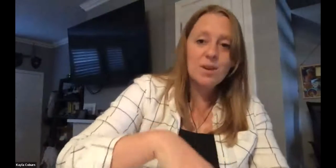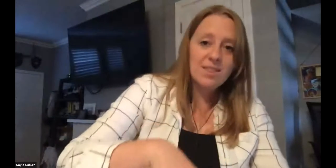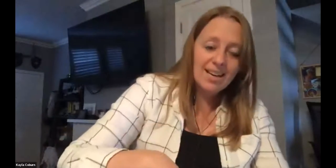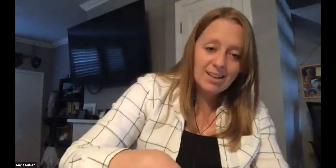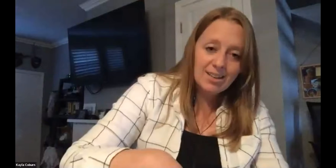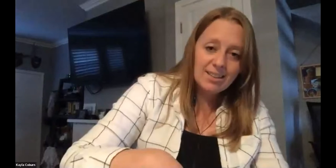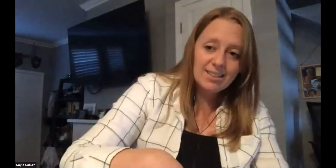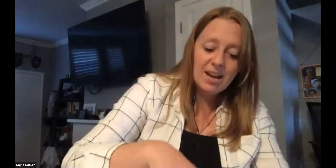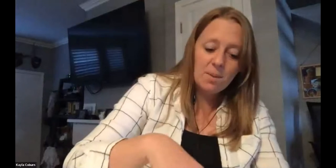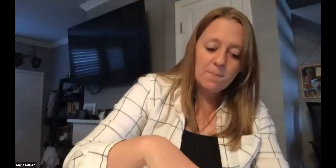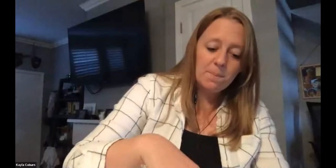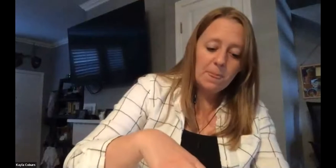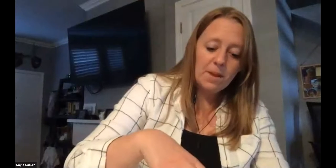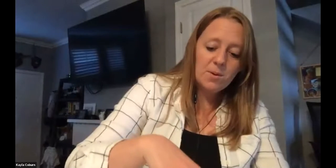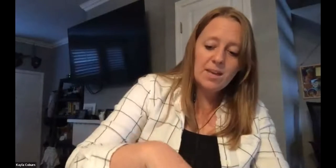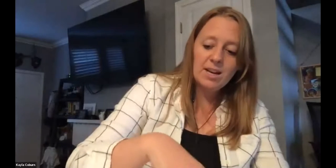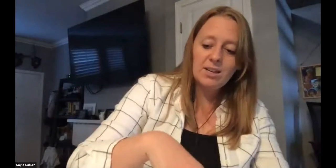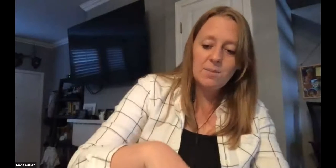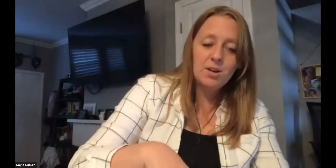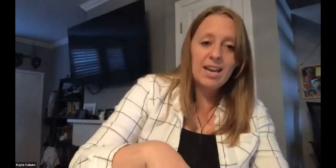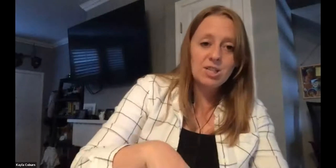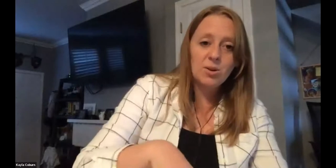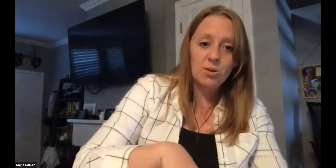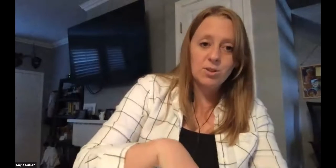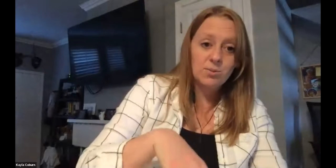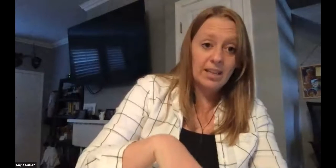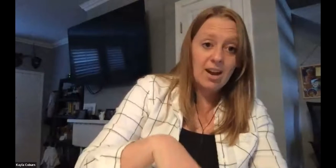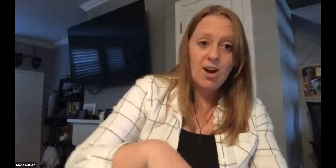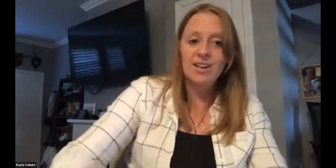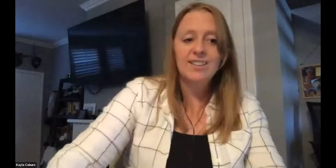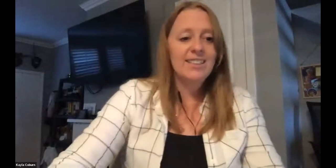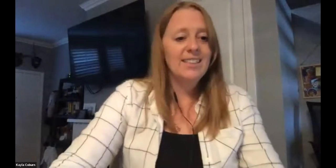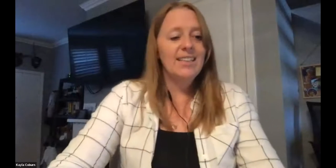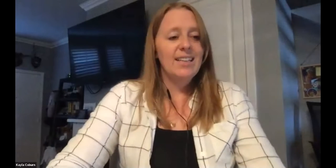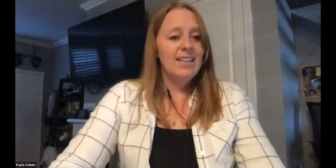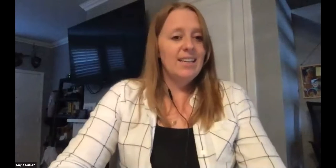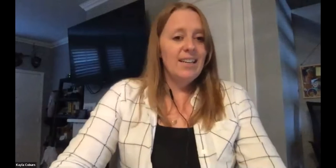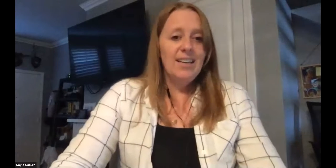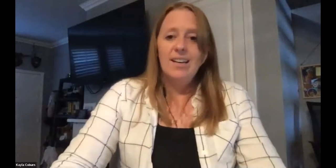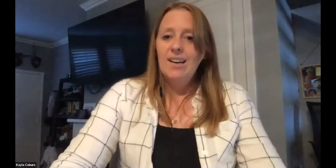need, um, what their communication goals really are.